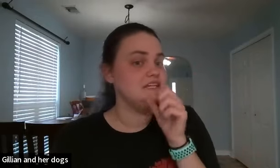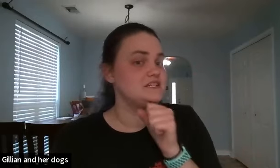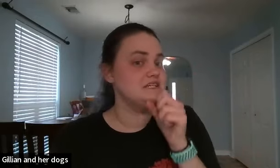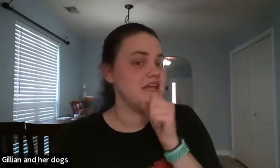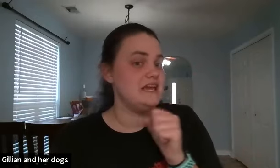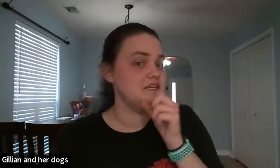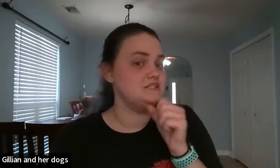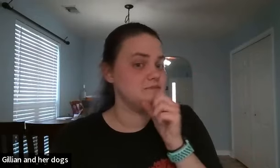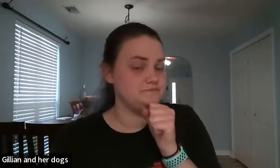age is age.